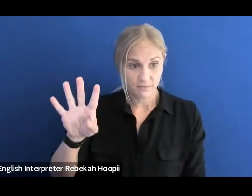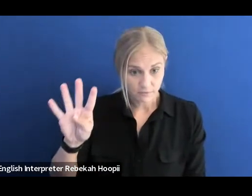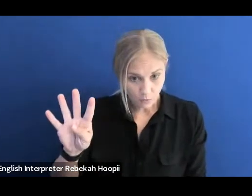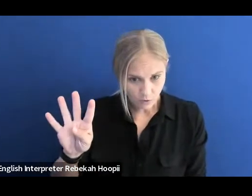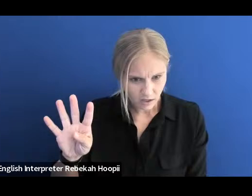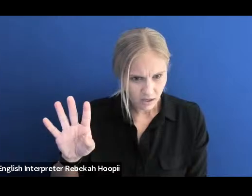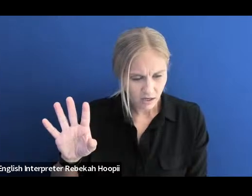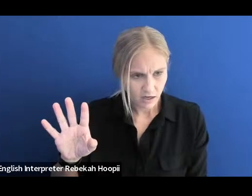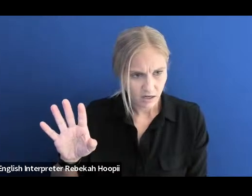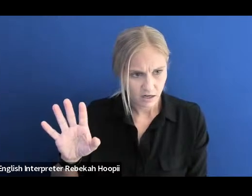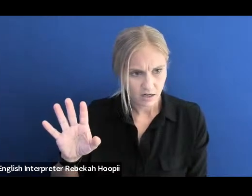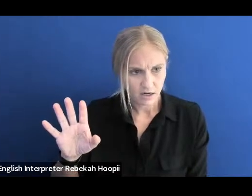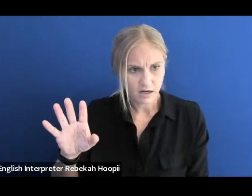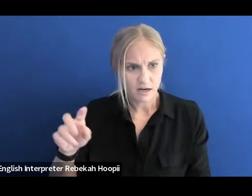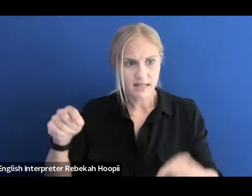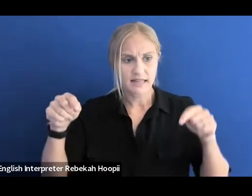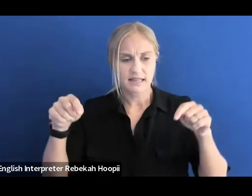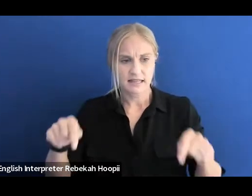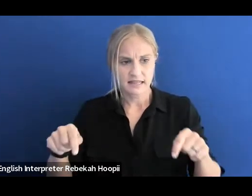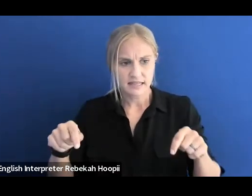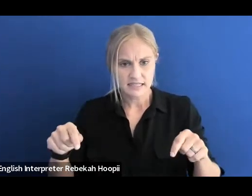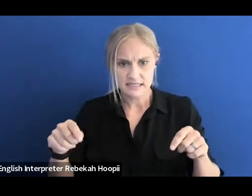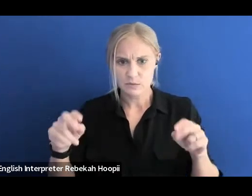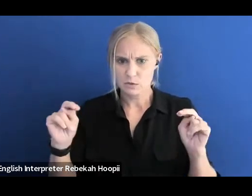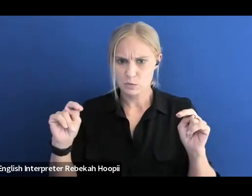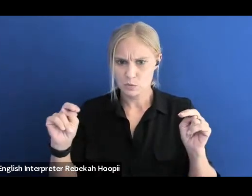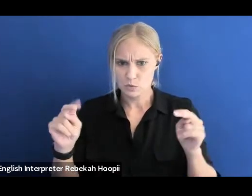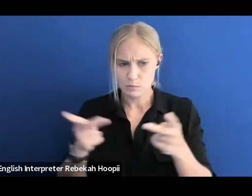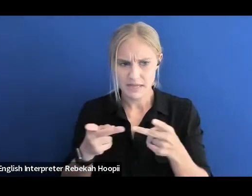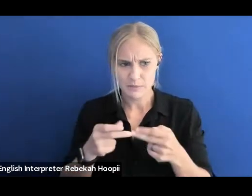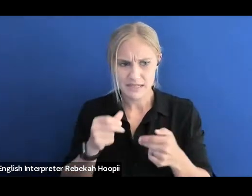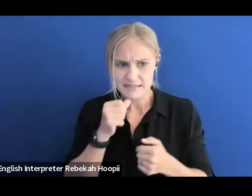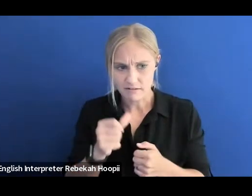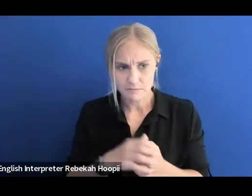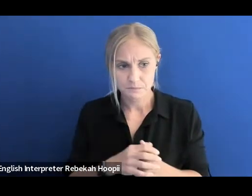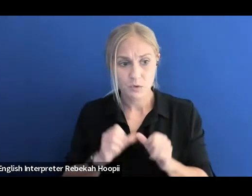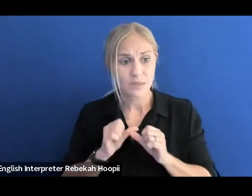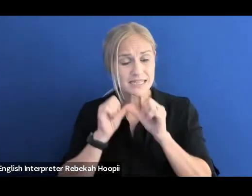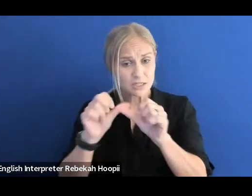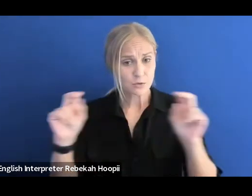Hawaii a neutral state for that very reason. We stayed neutral